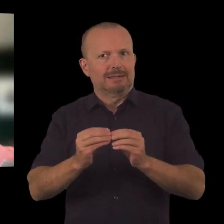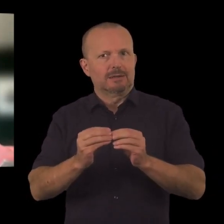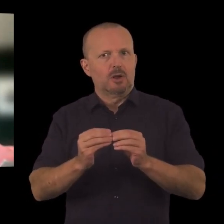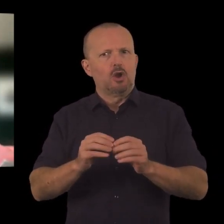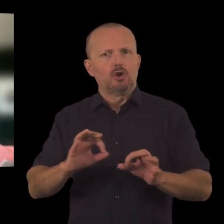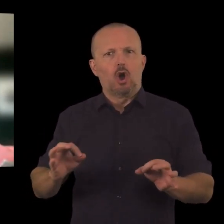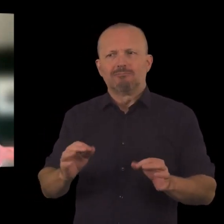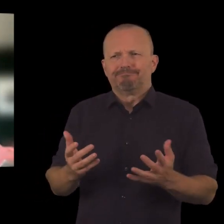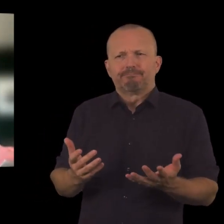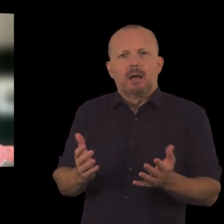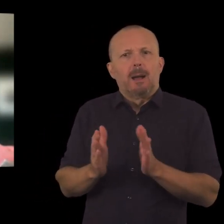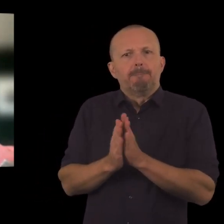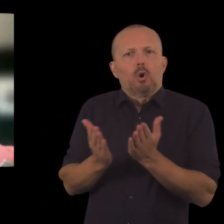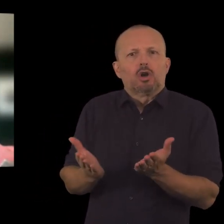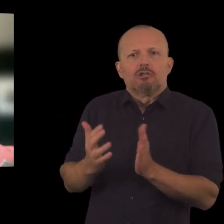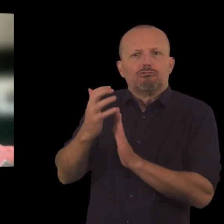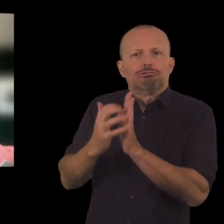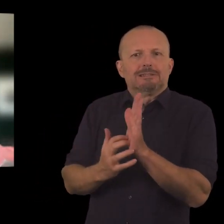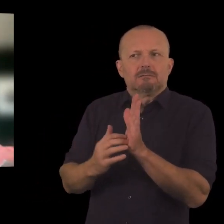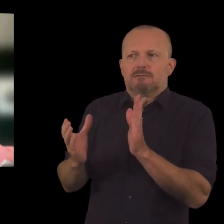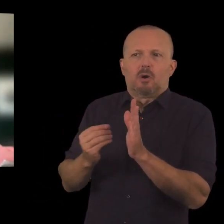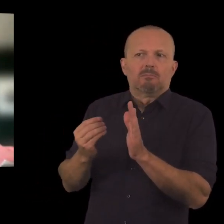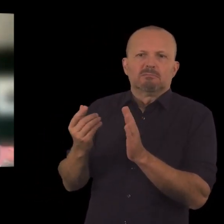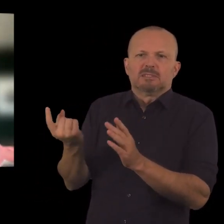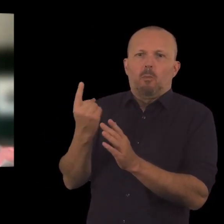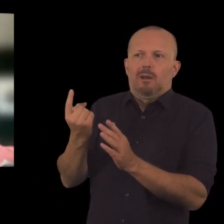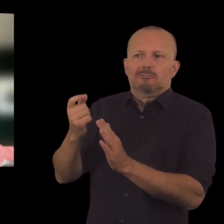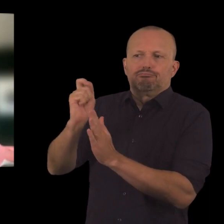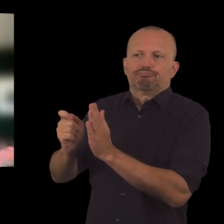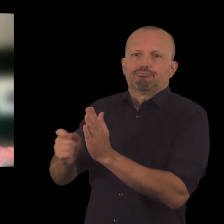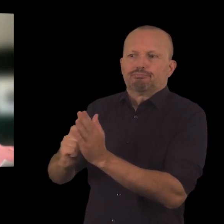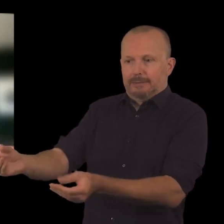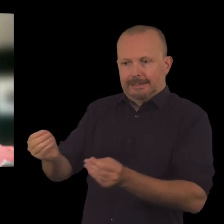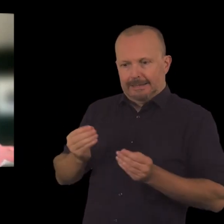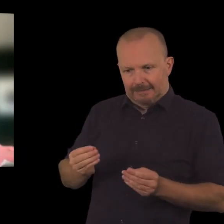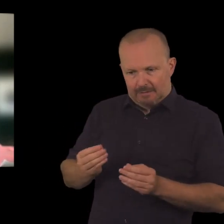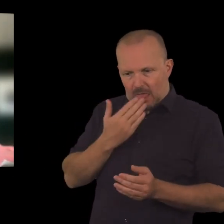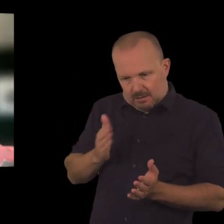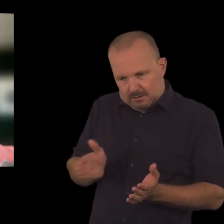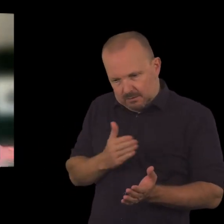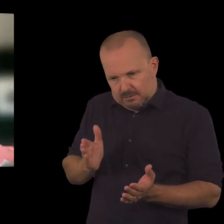And we just keep talking about it until we land on something that sounds like a good idea for a show.